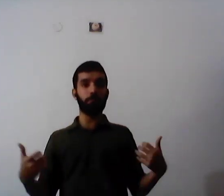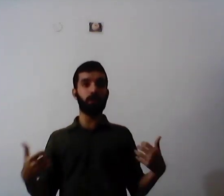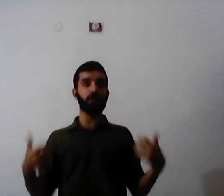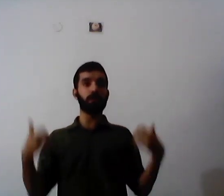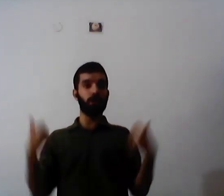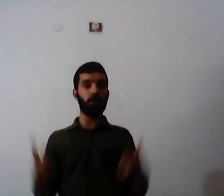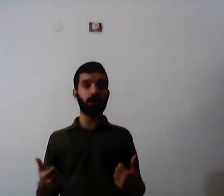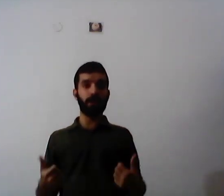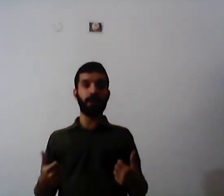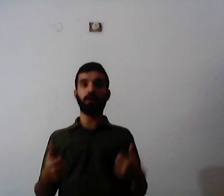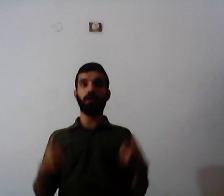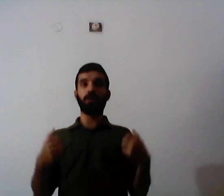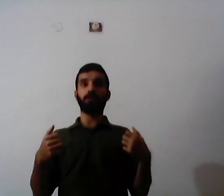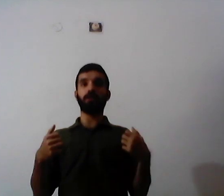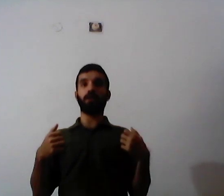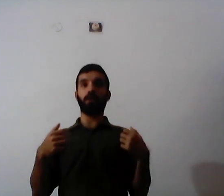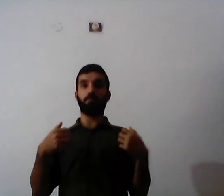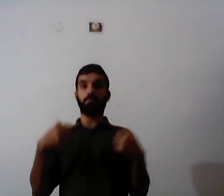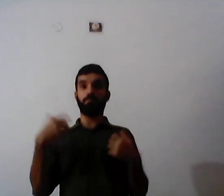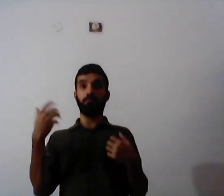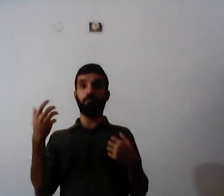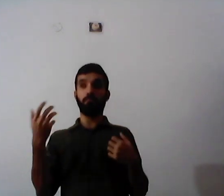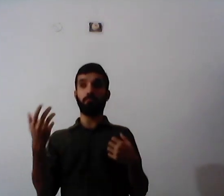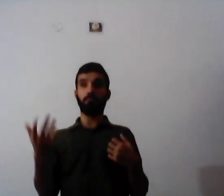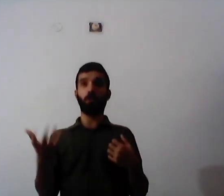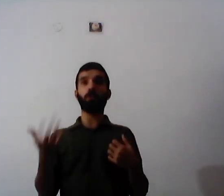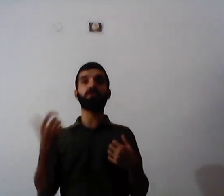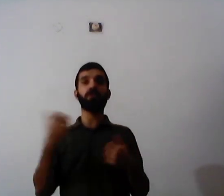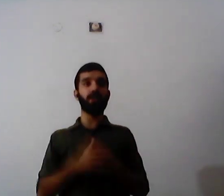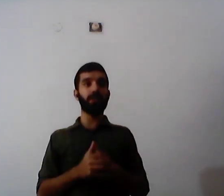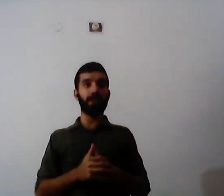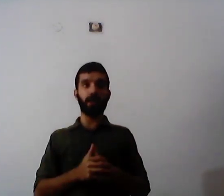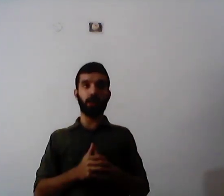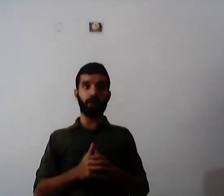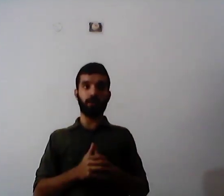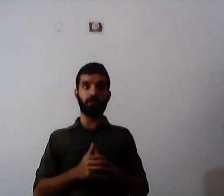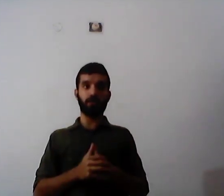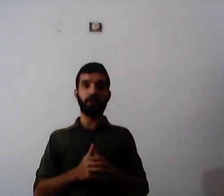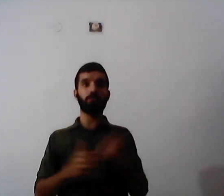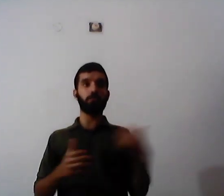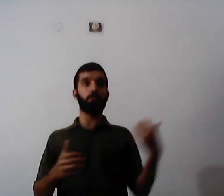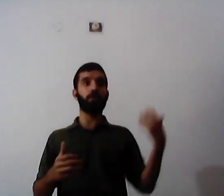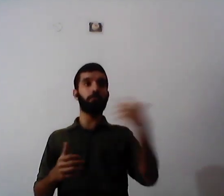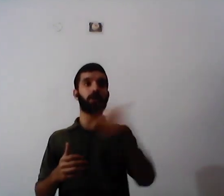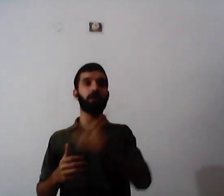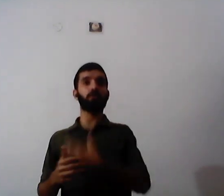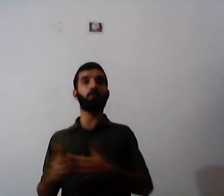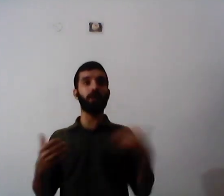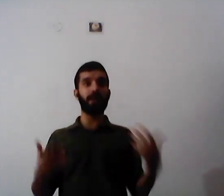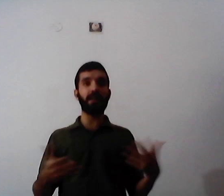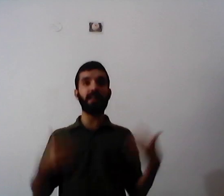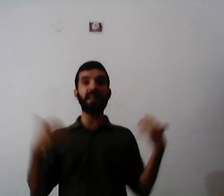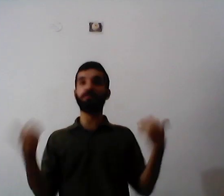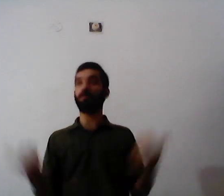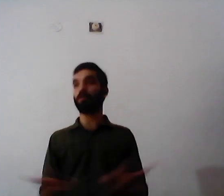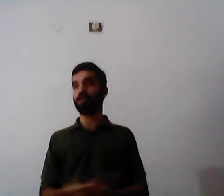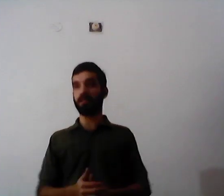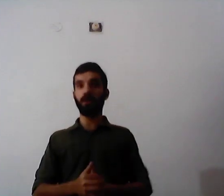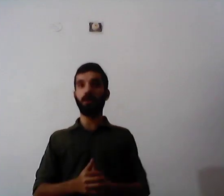parts will not get the oxygen they require, right? The body parts won't get enough oxygen for